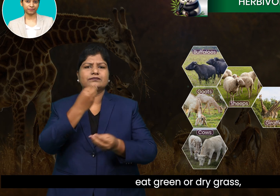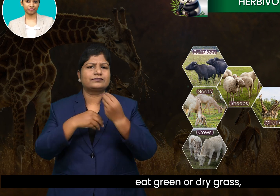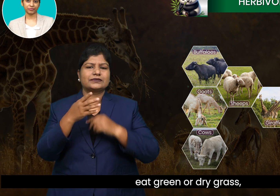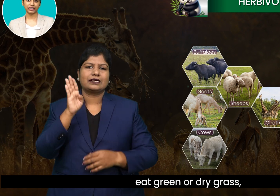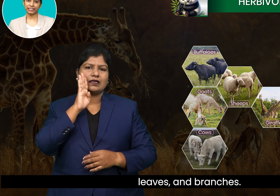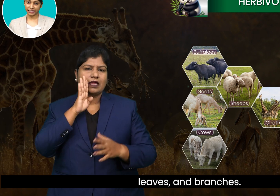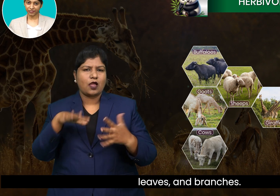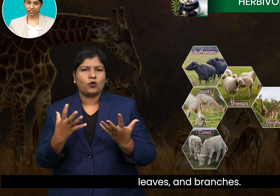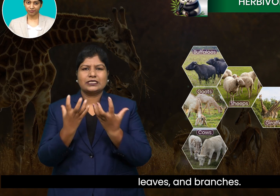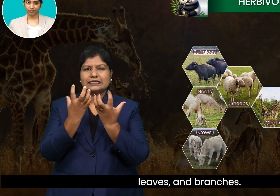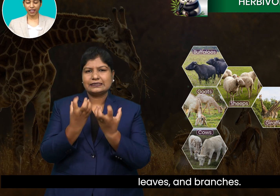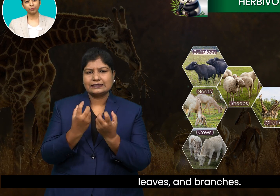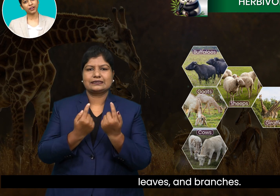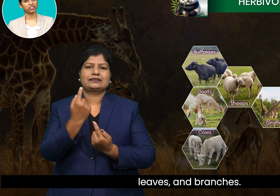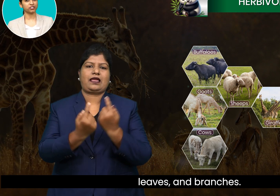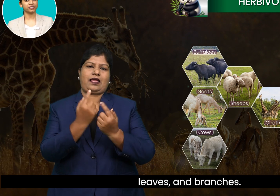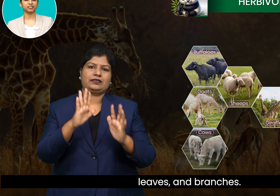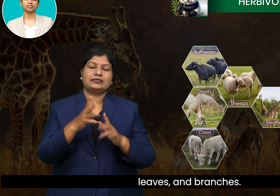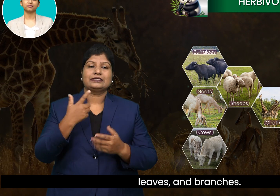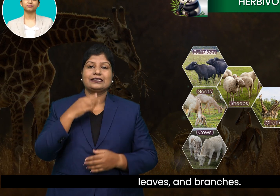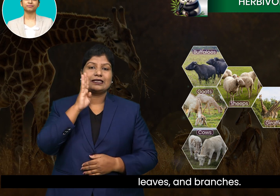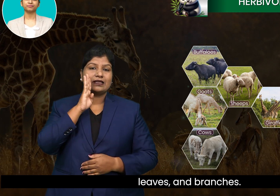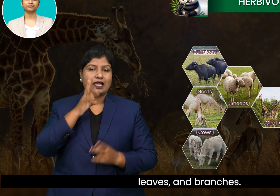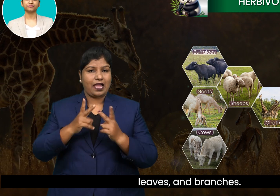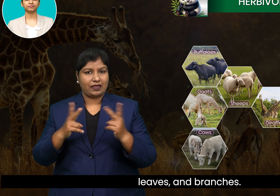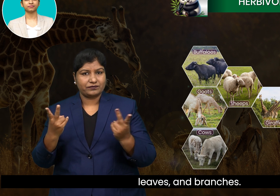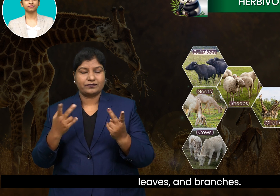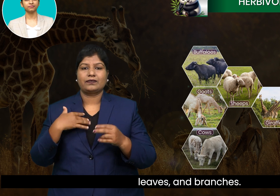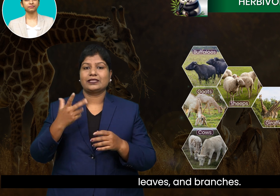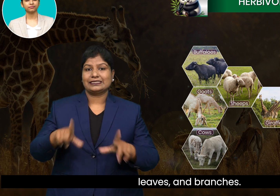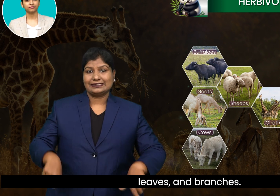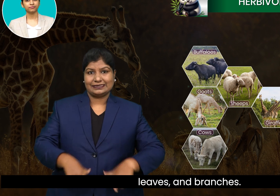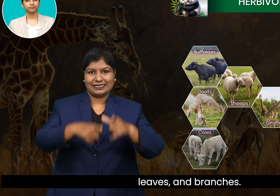grass, leaves, and branches.